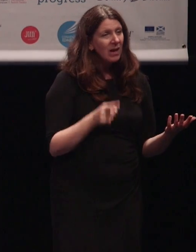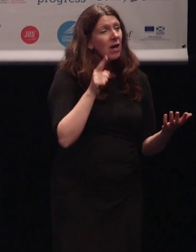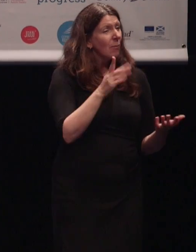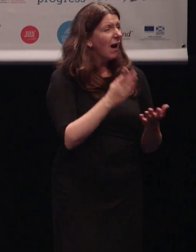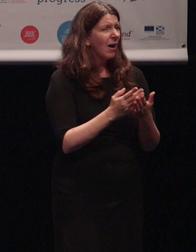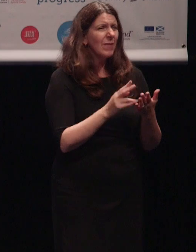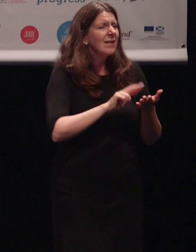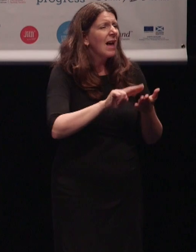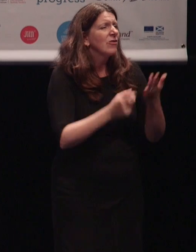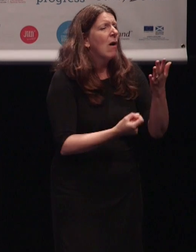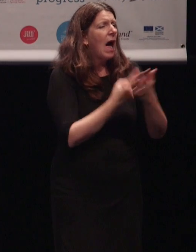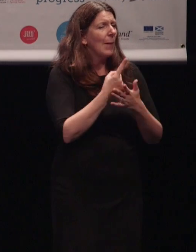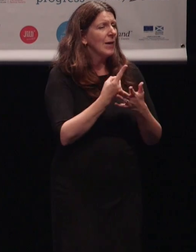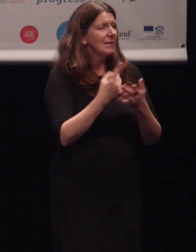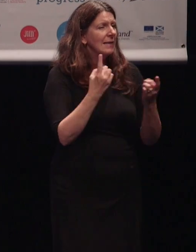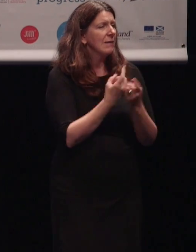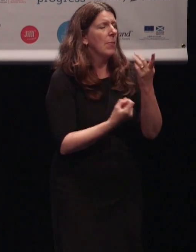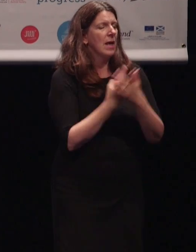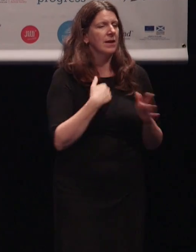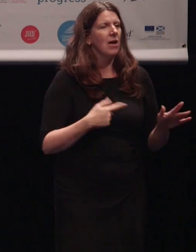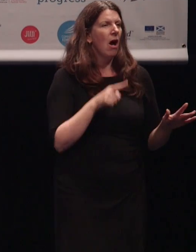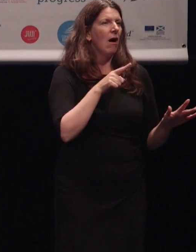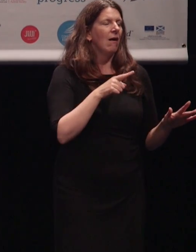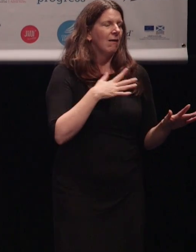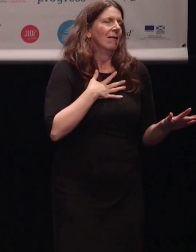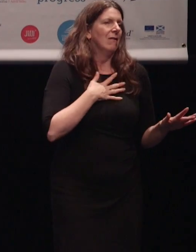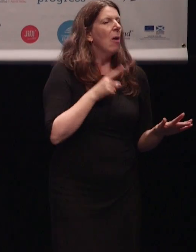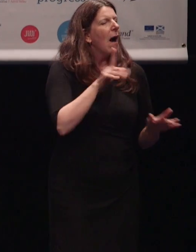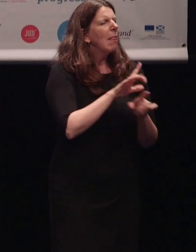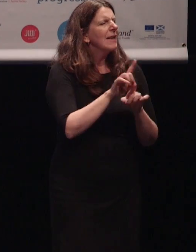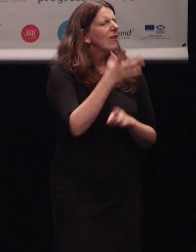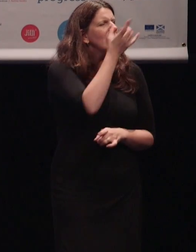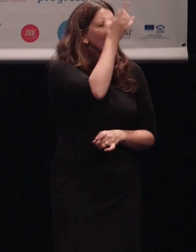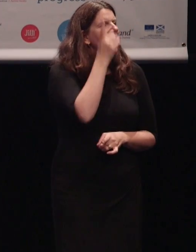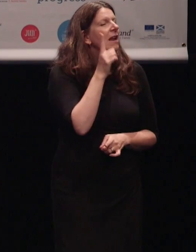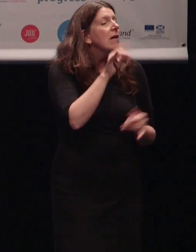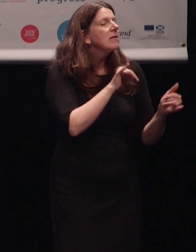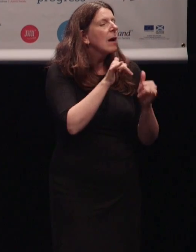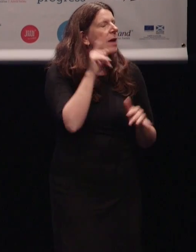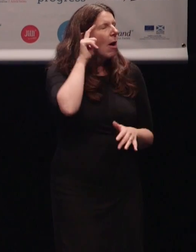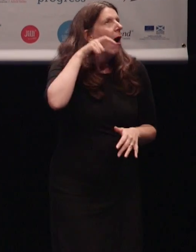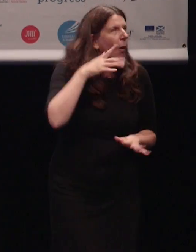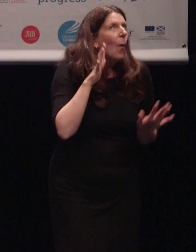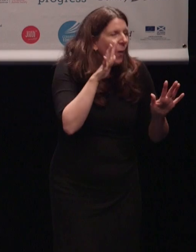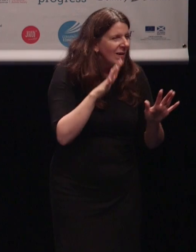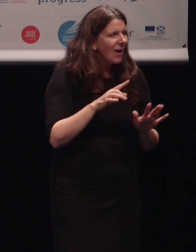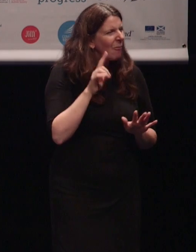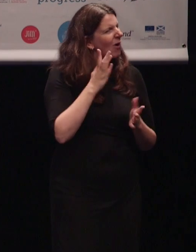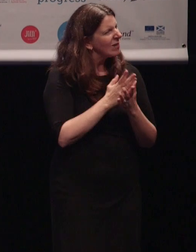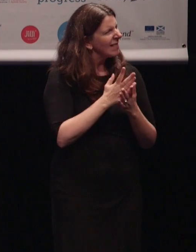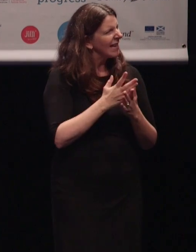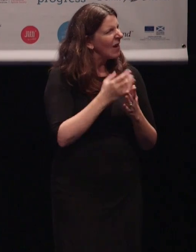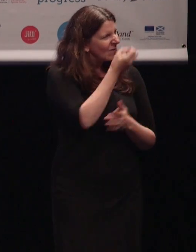has forgotten this, but you still remember how awkward you feel about having made this mistake. So I think people